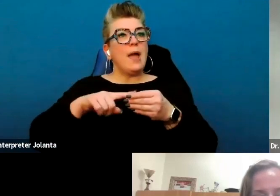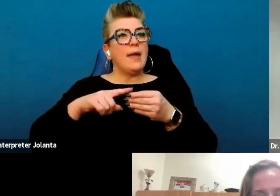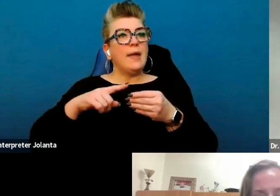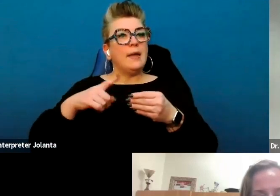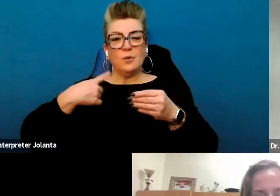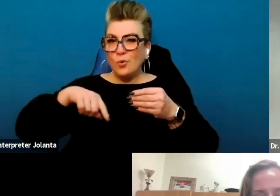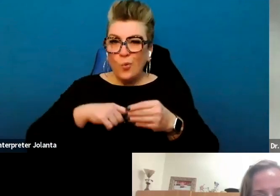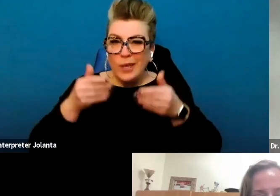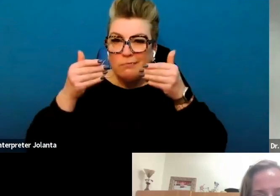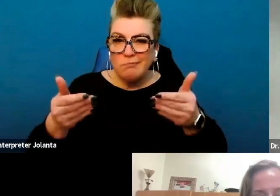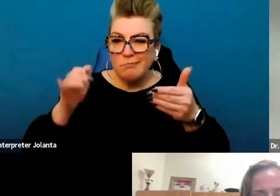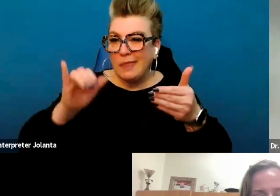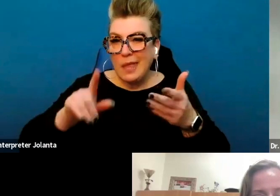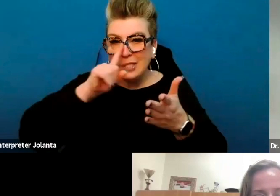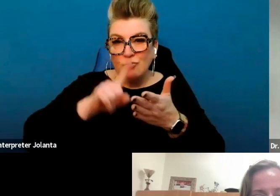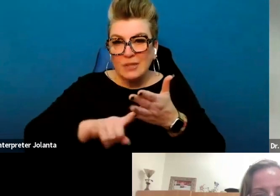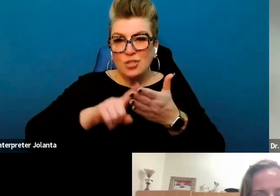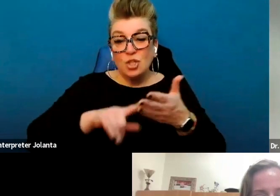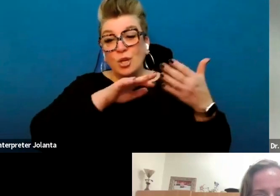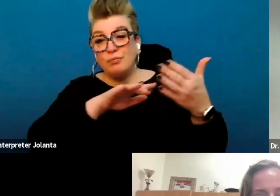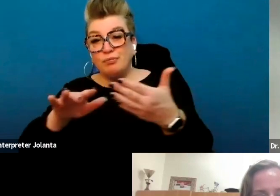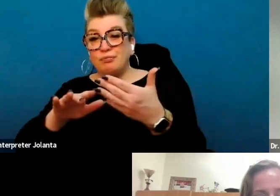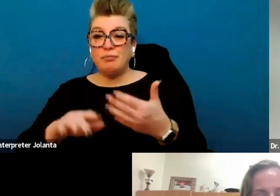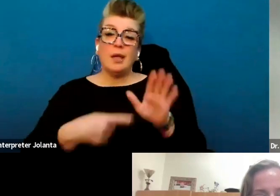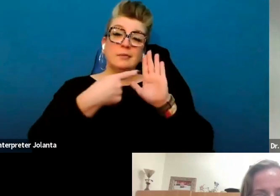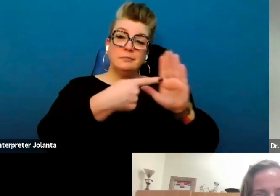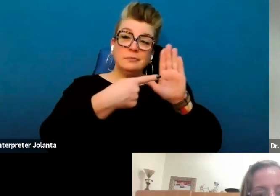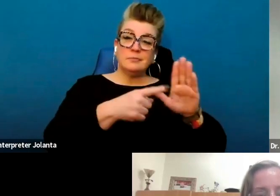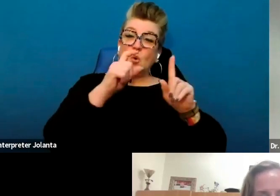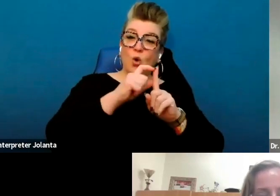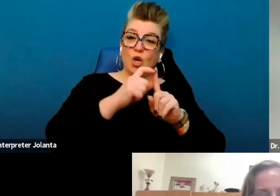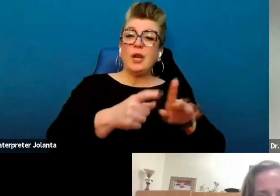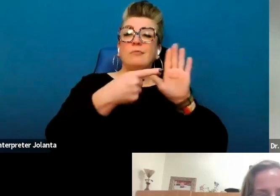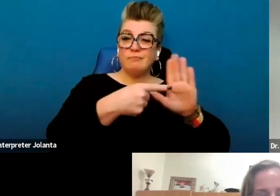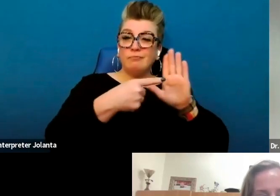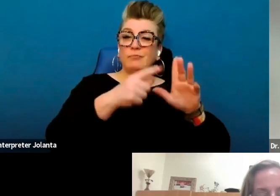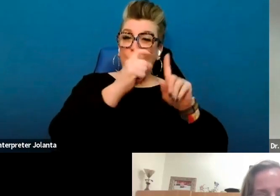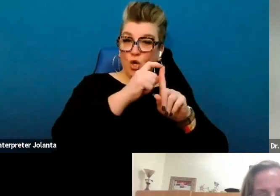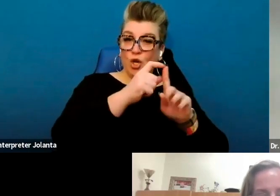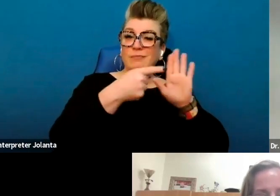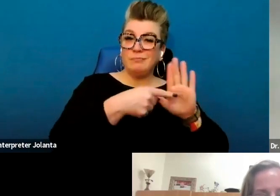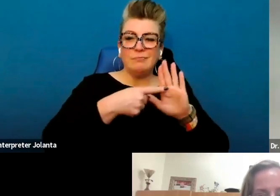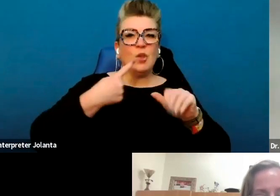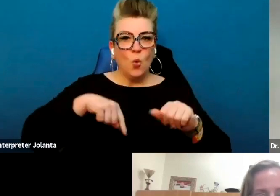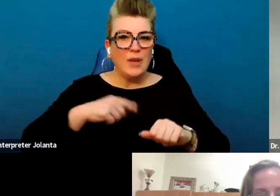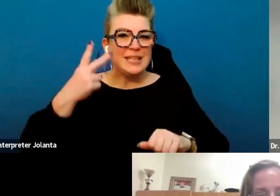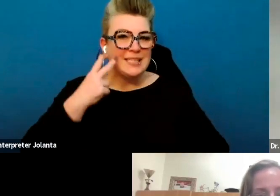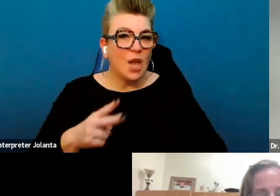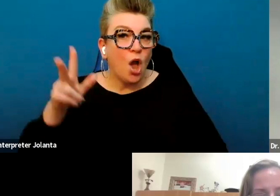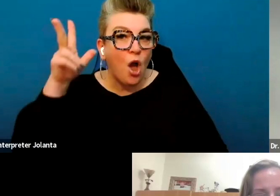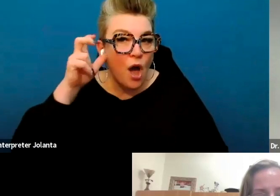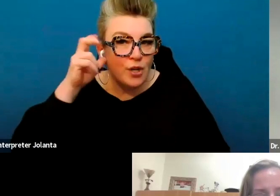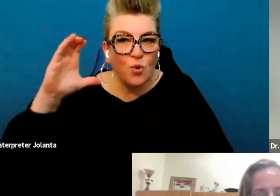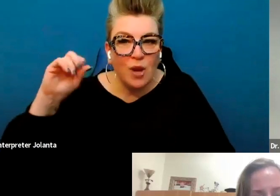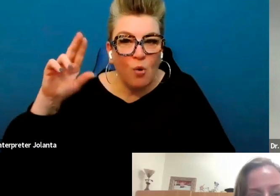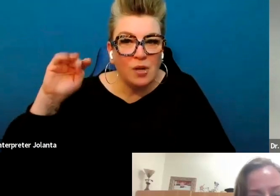When we do these studies and we just visually present words, we see auditory cortex activation When we just present auditory words,